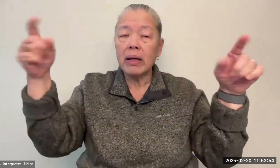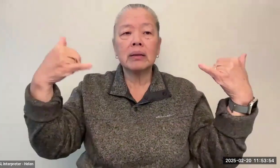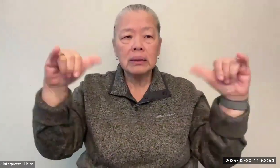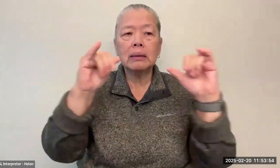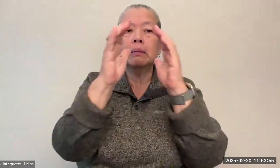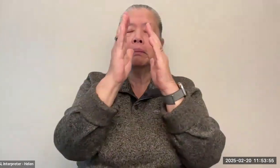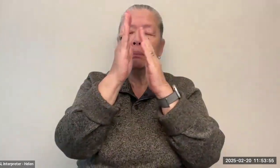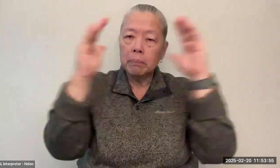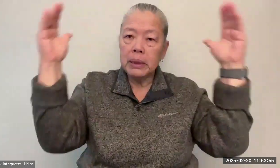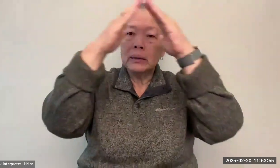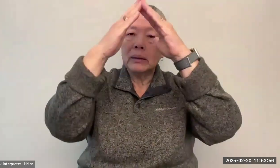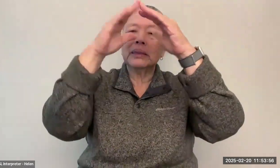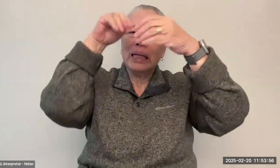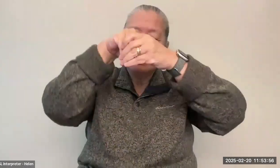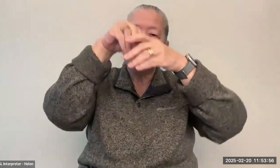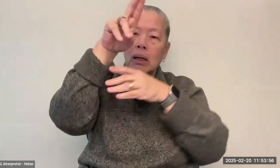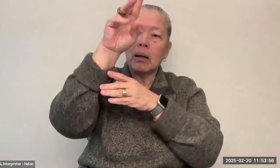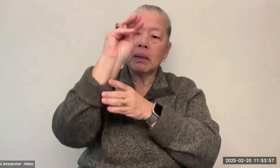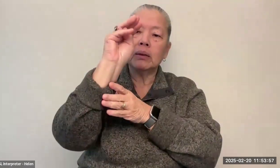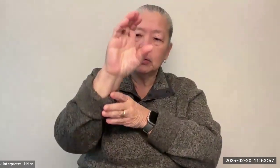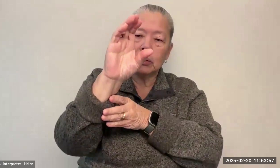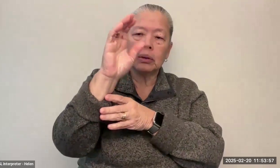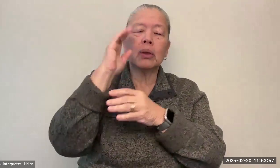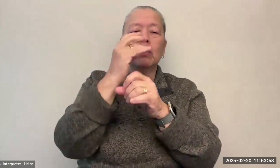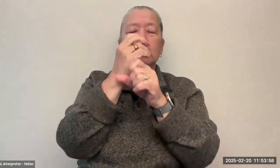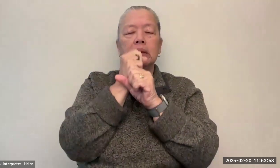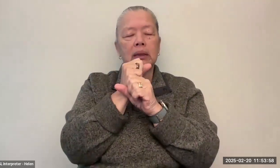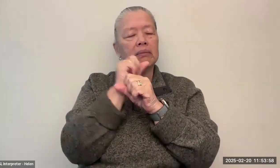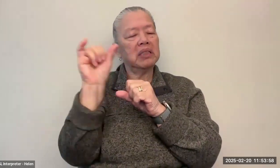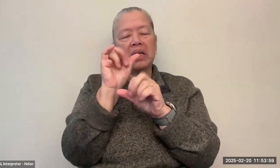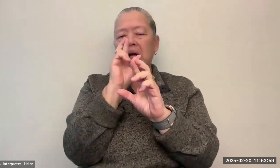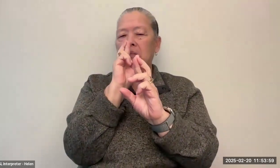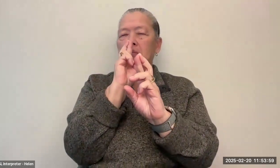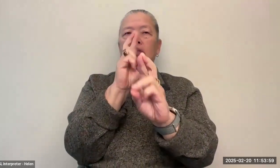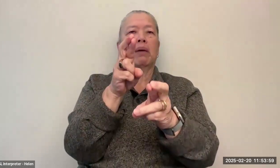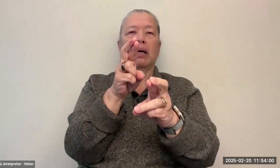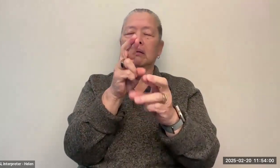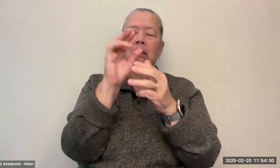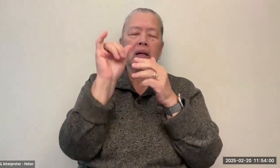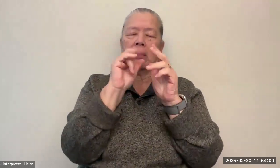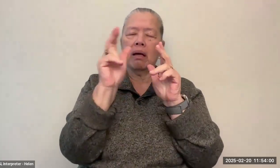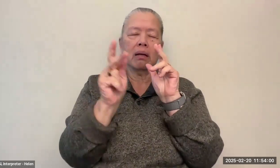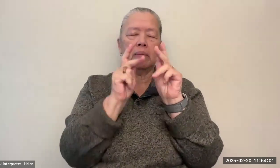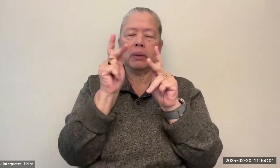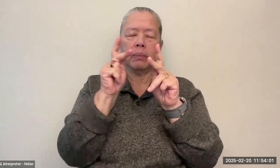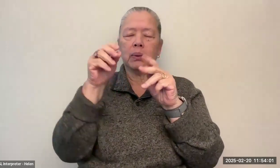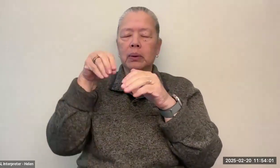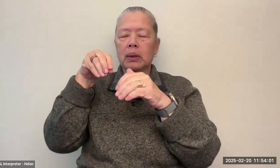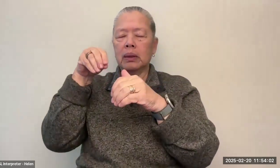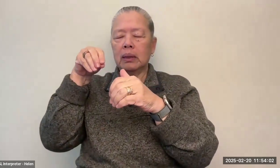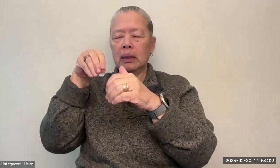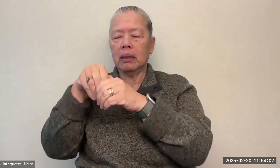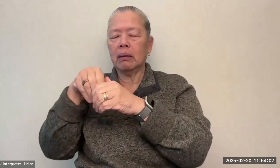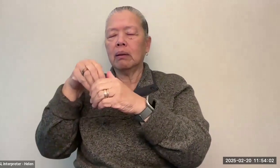Church and will receive the same respect that bishops of the United Methodist Church receive at the World Methodist